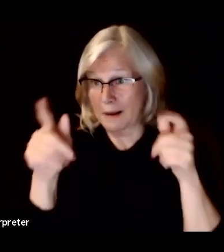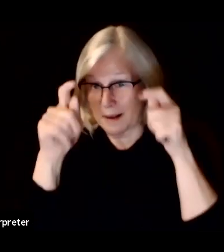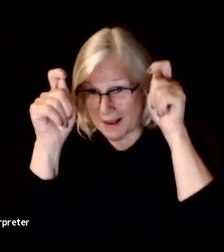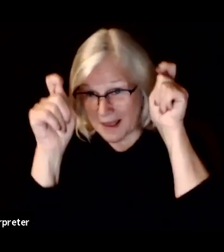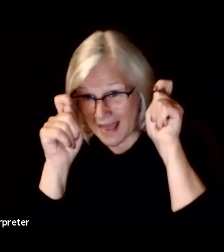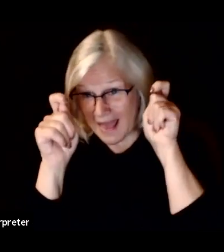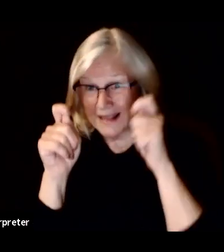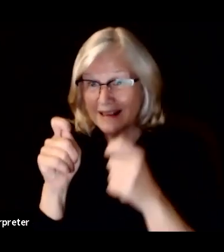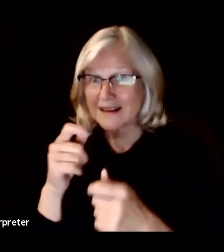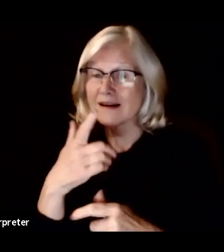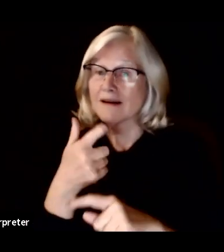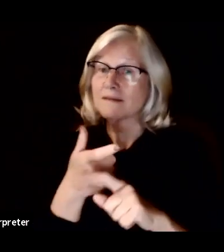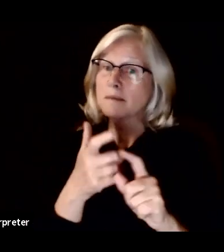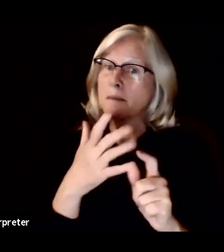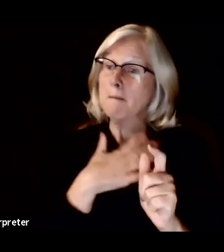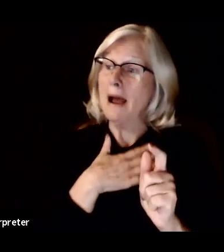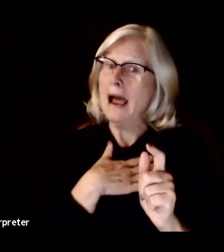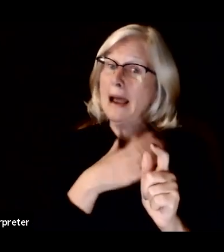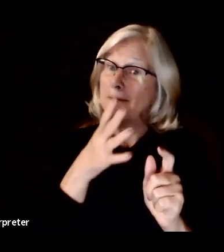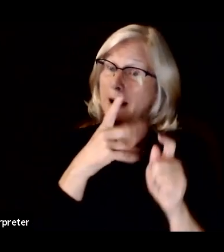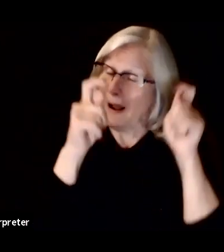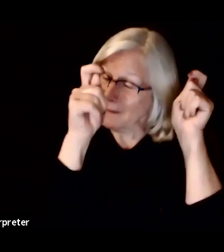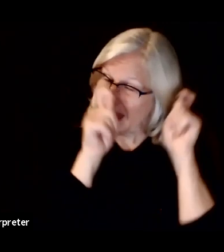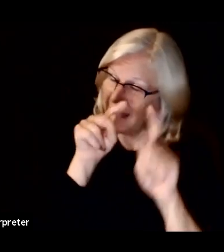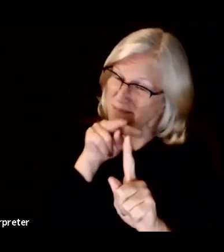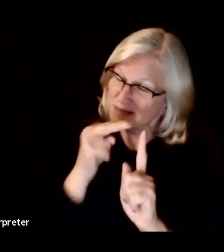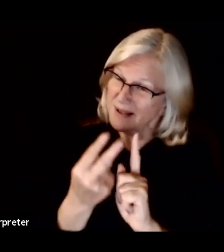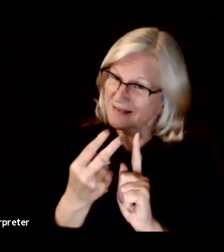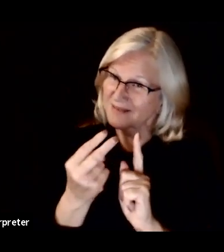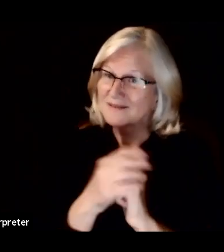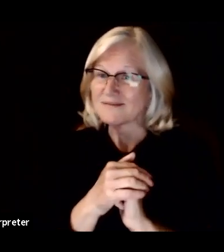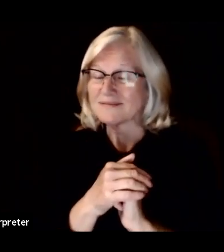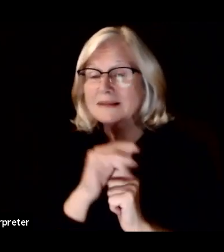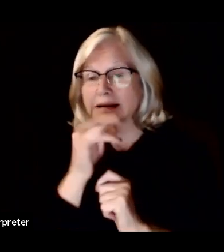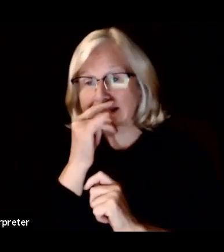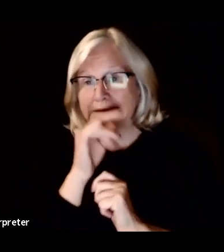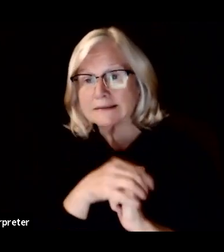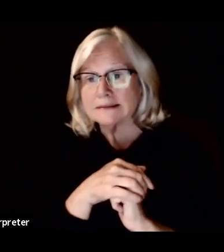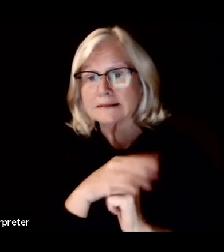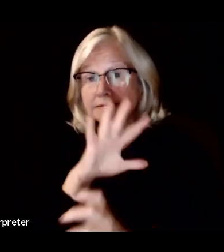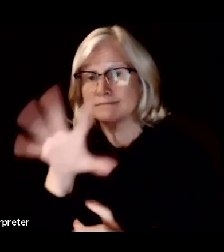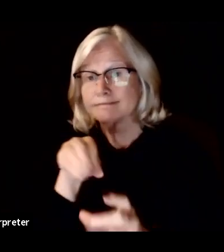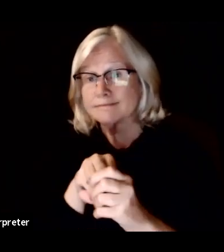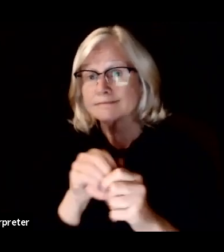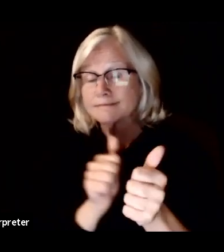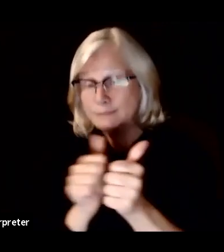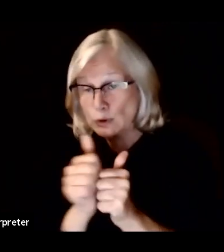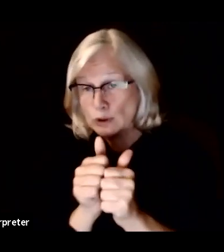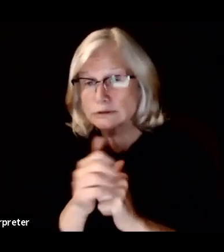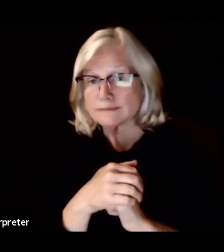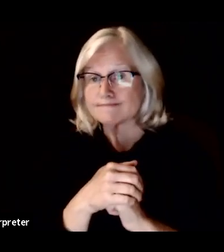that the sports that my kids participated in and the ability to be involved and